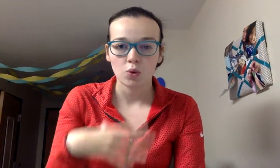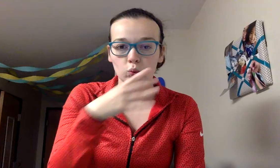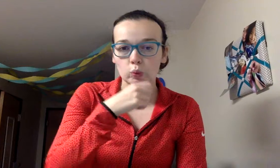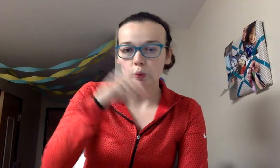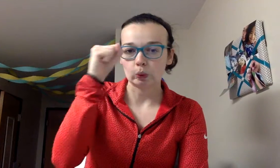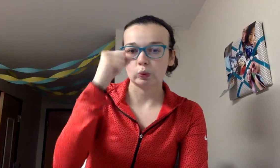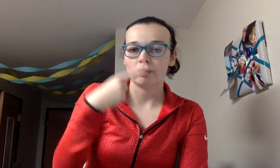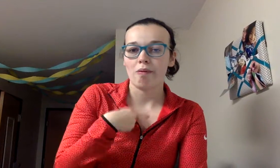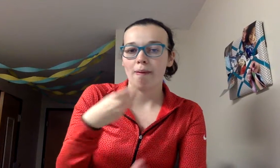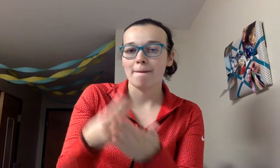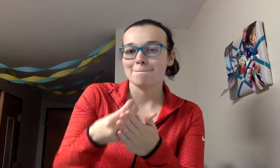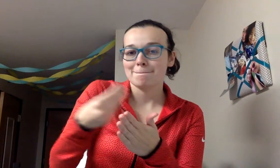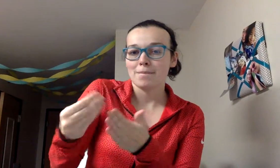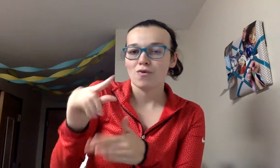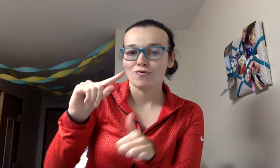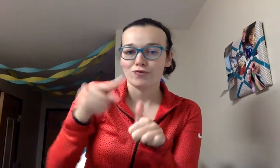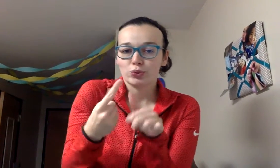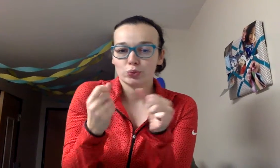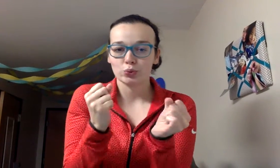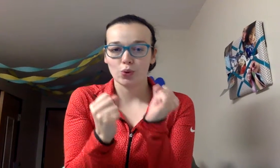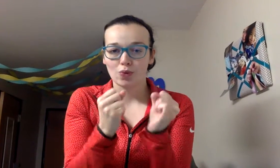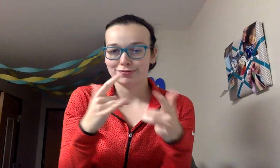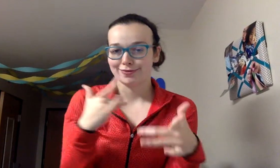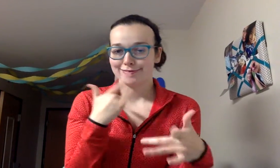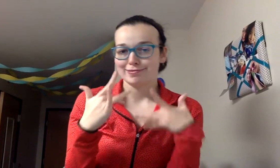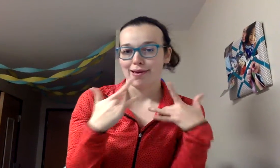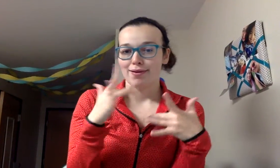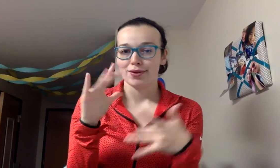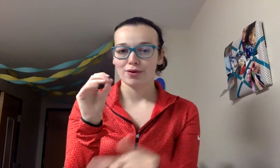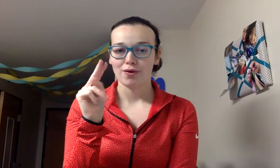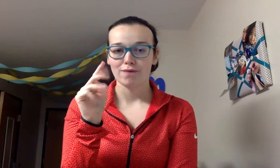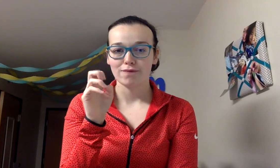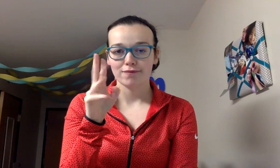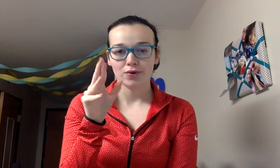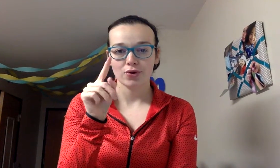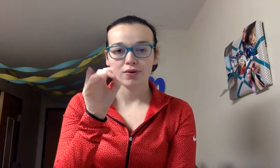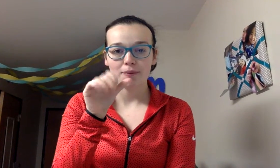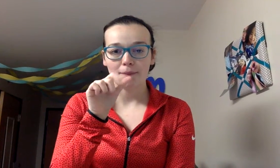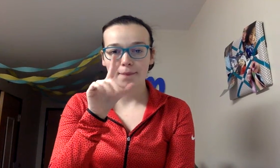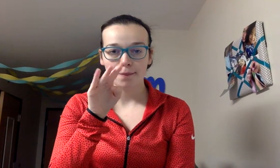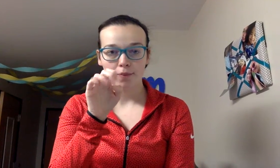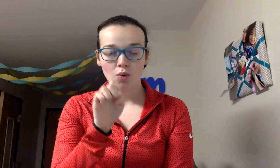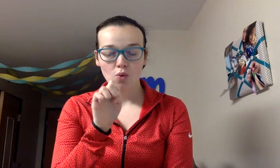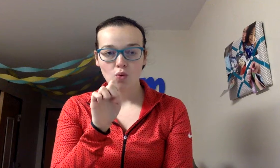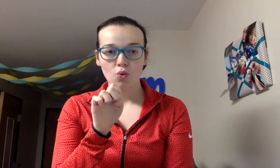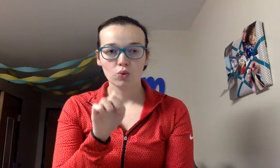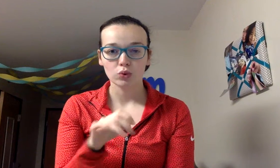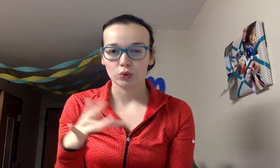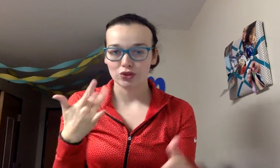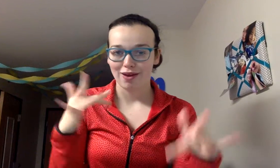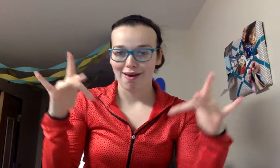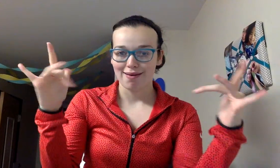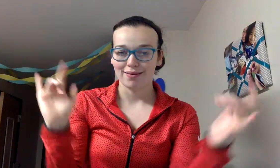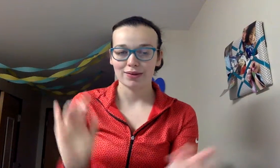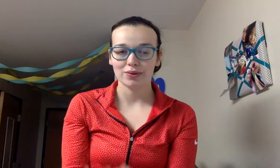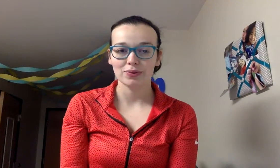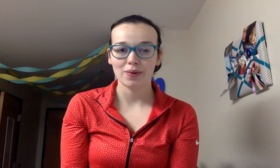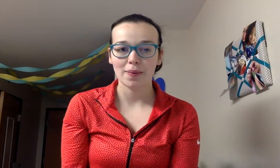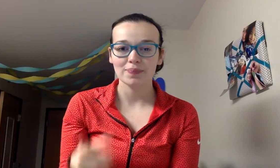so excited, I had this shiny new convertible. This is my niece and nephew, Christopher and Laura. And every month I'd take them for a weekend, so my sister and her